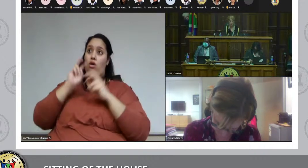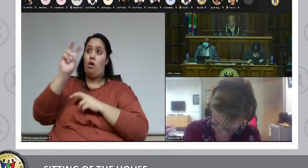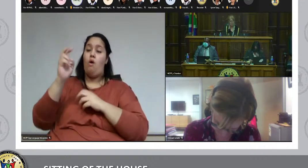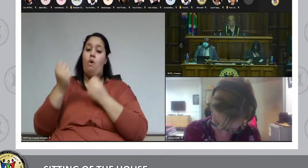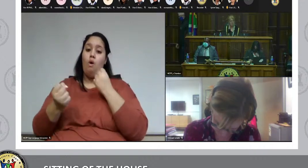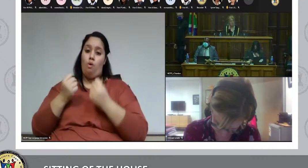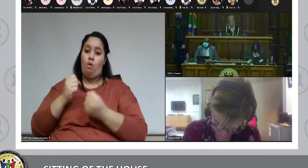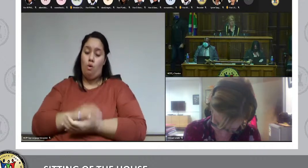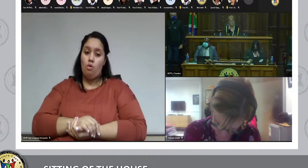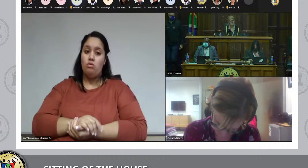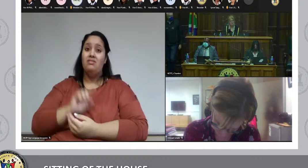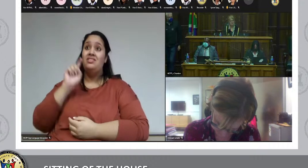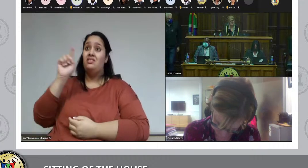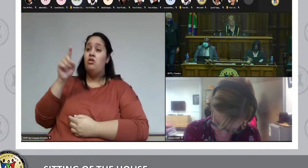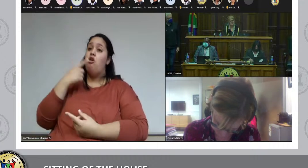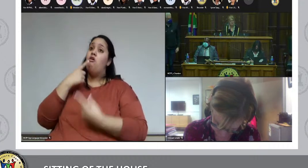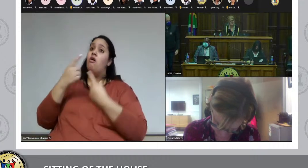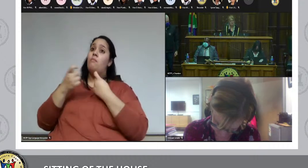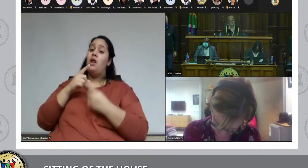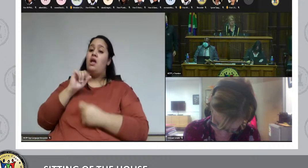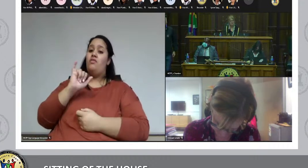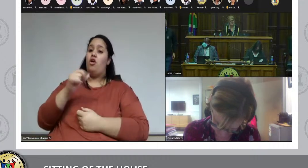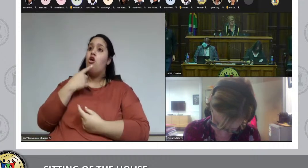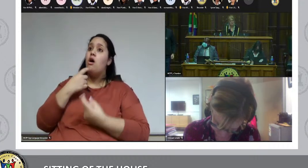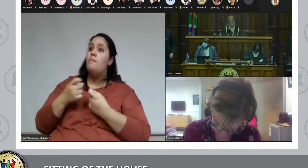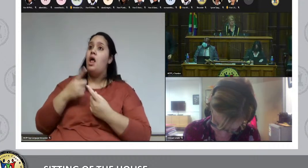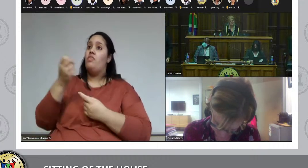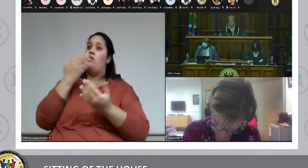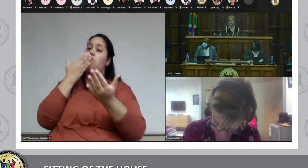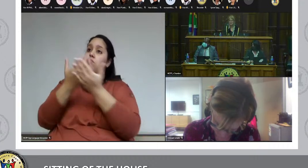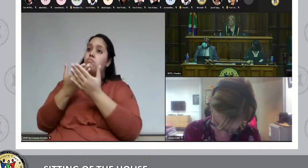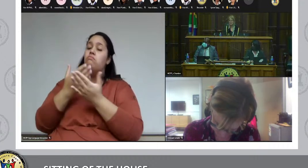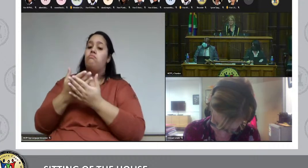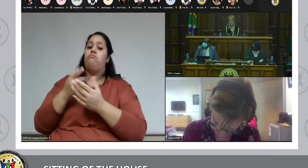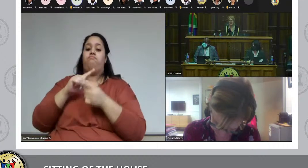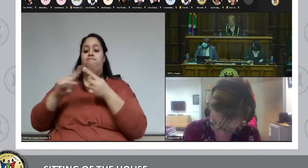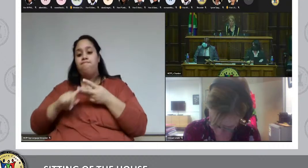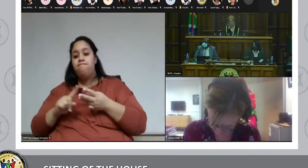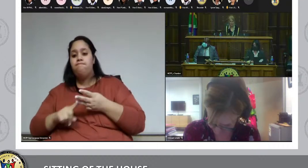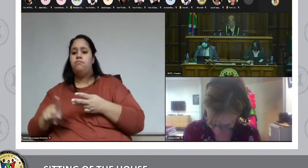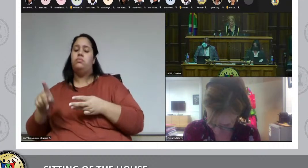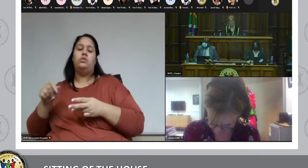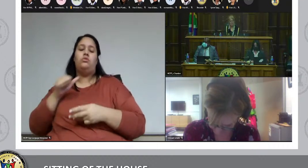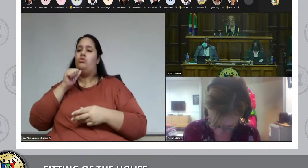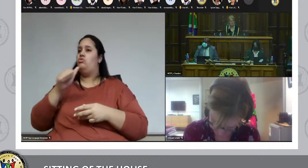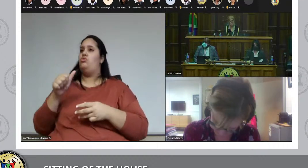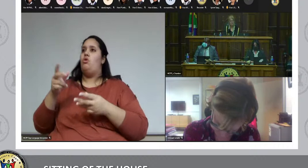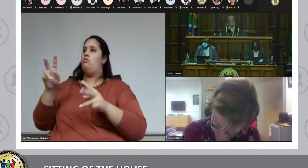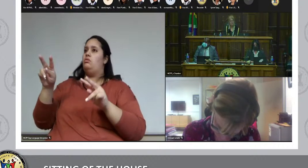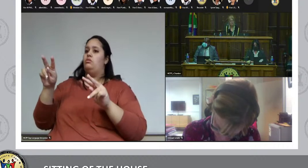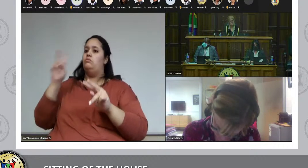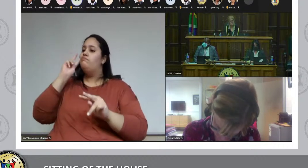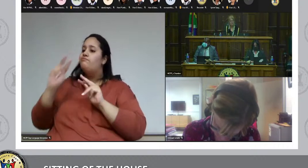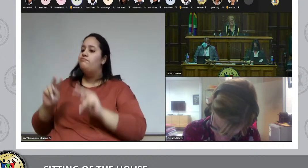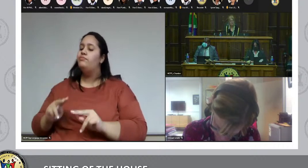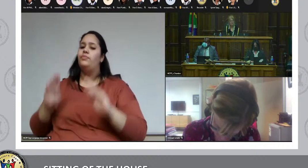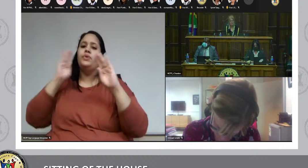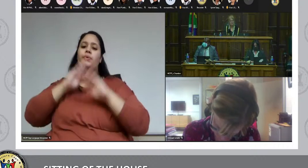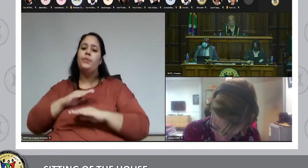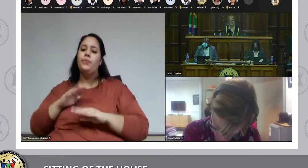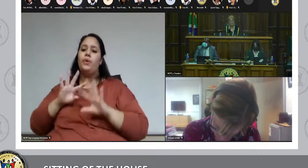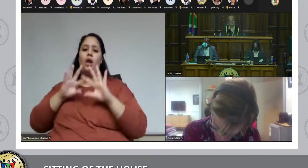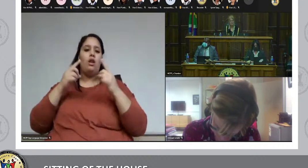are complaining that their complaints on their petitions were not entertained anyway, and that the department just